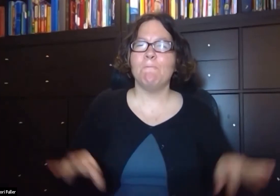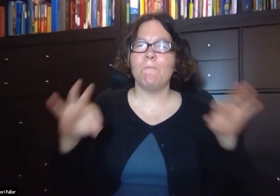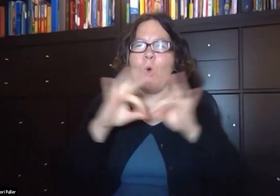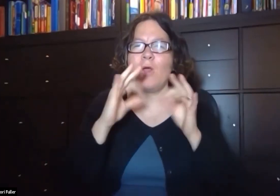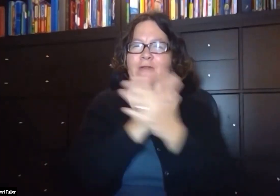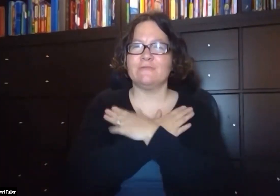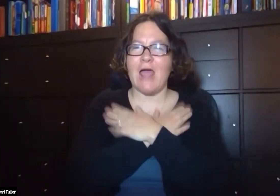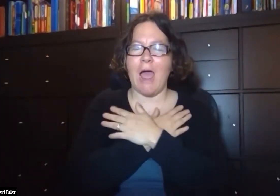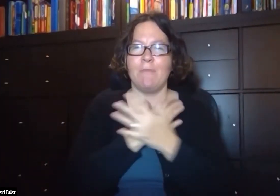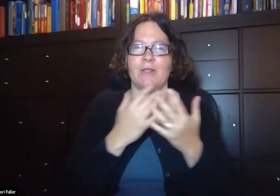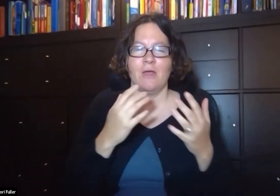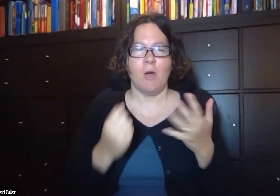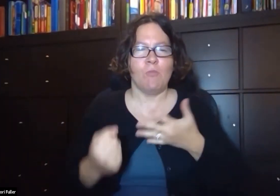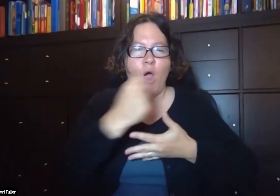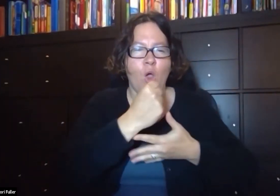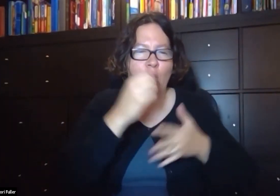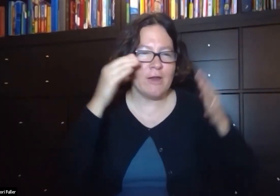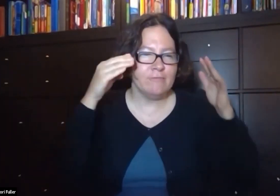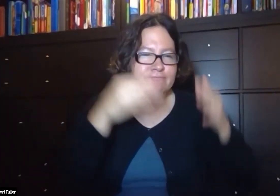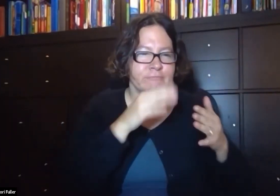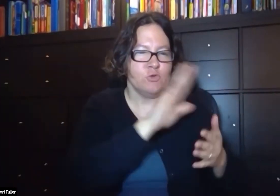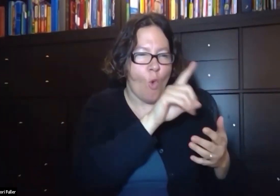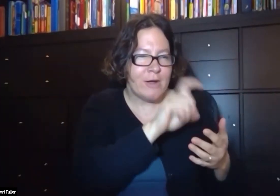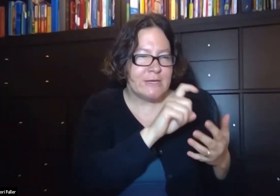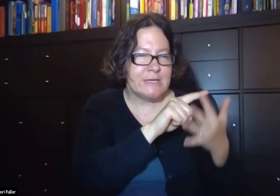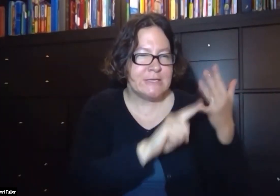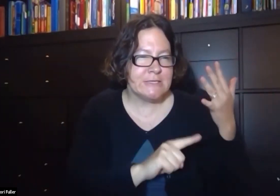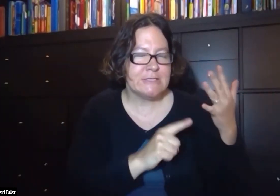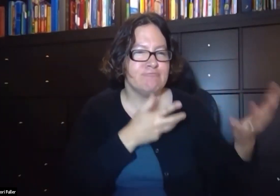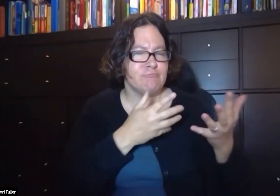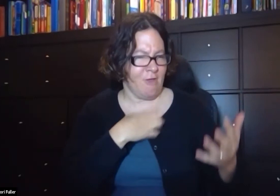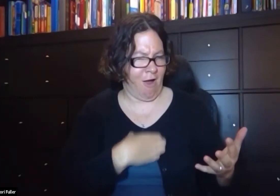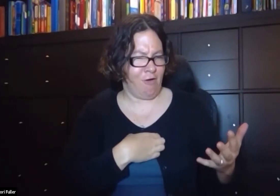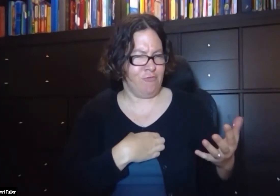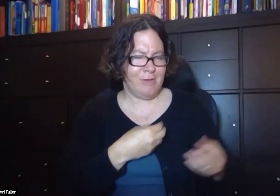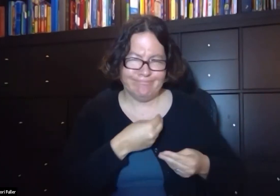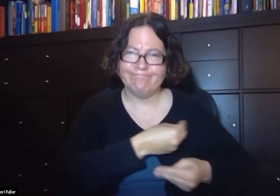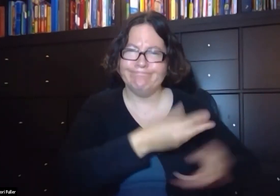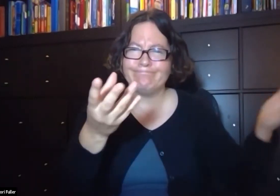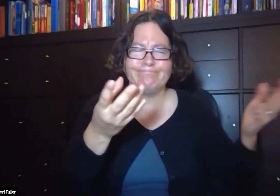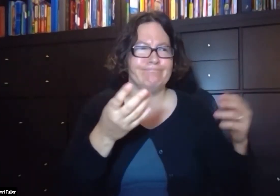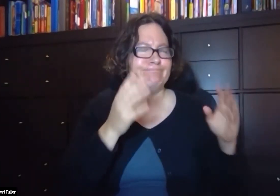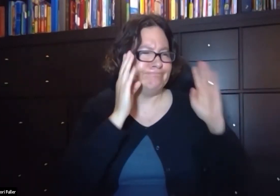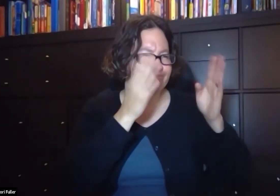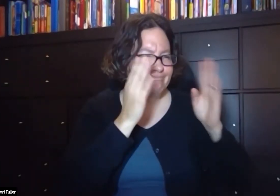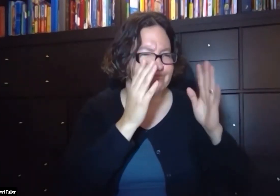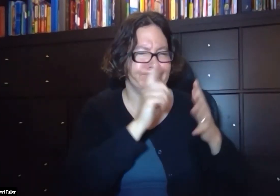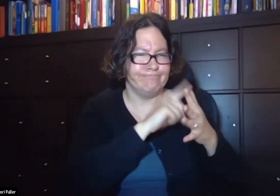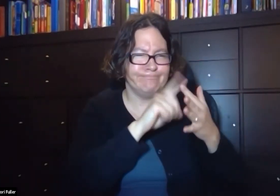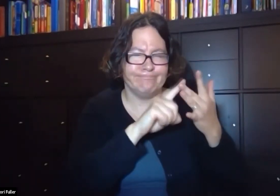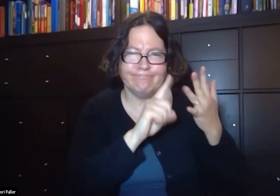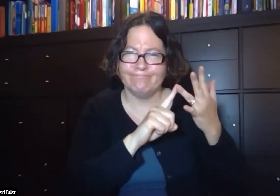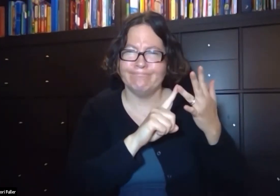And I just thank God that I've been reminded to